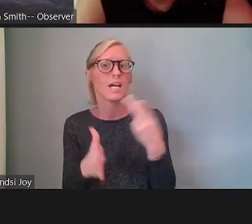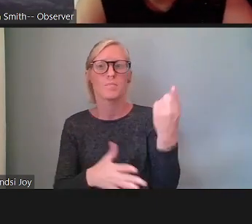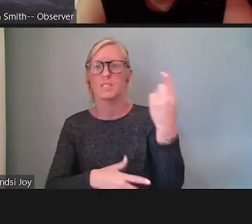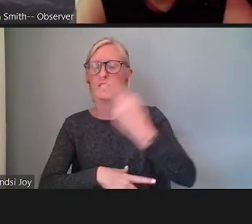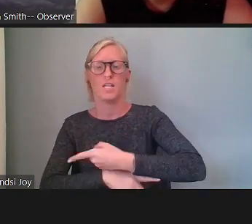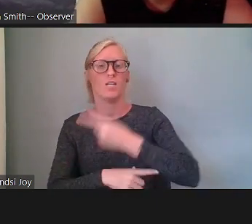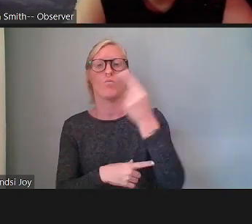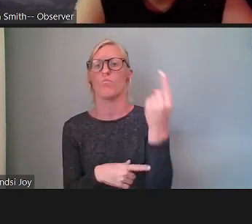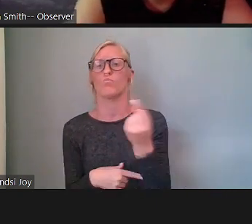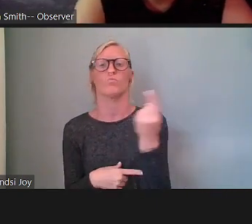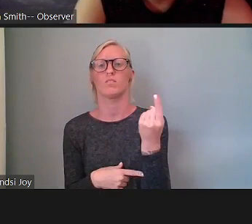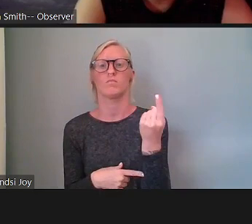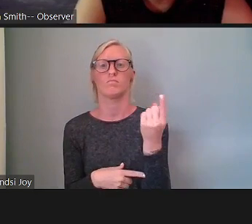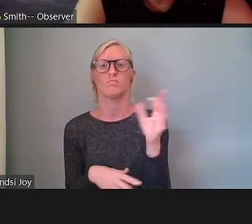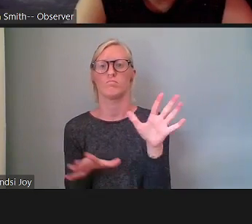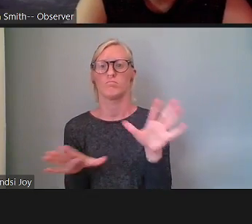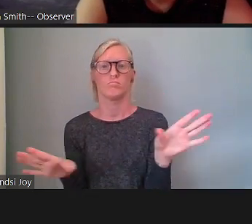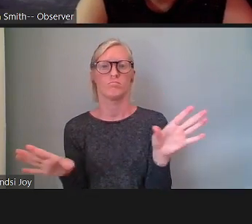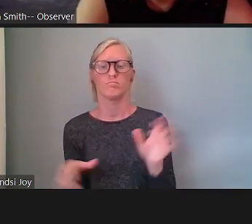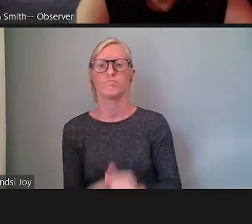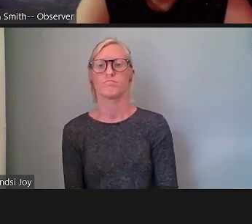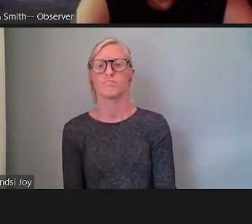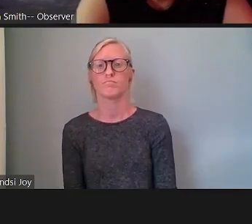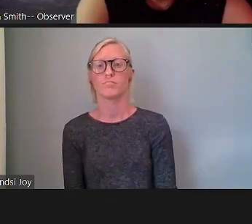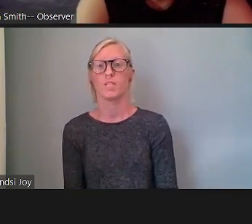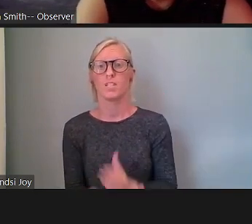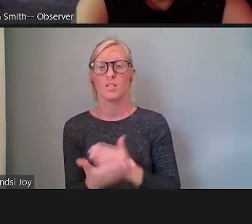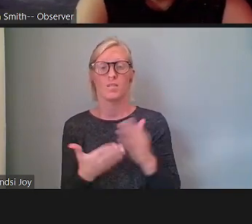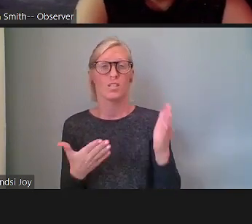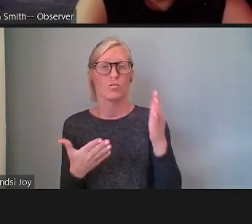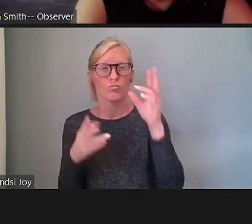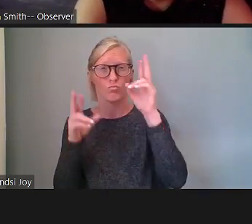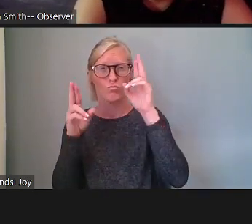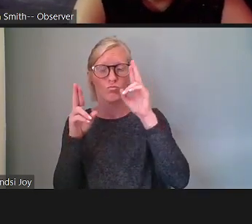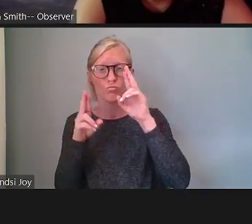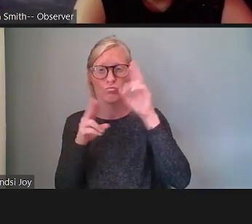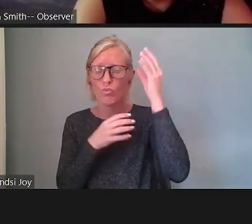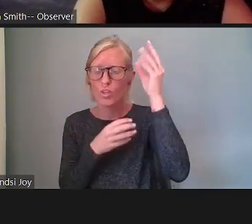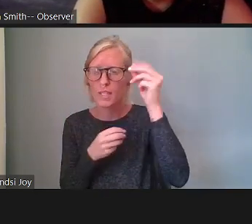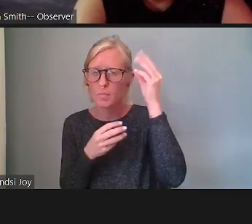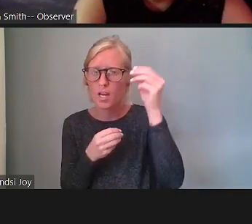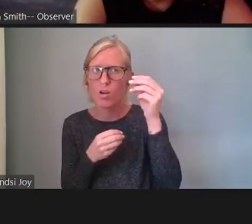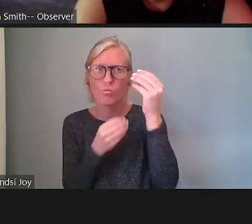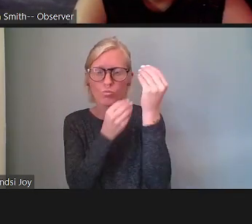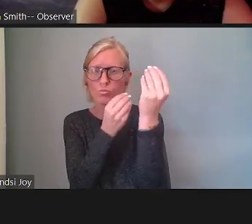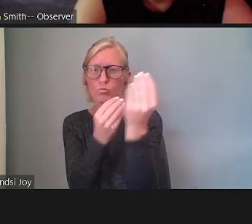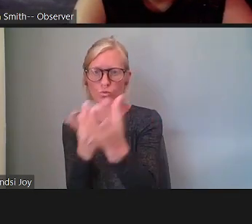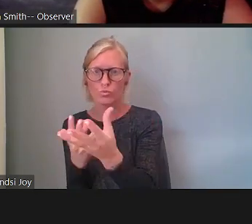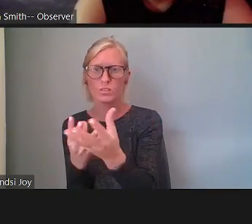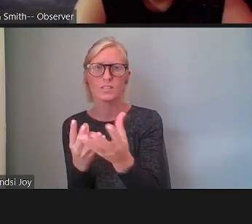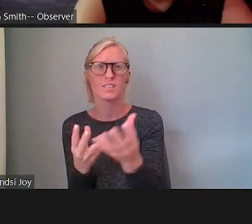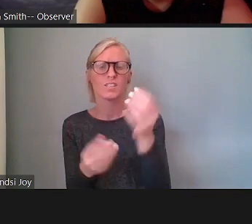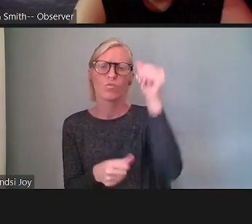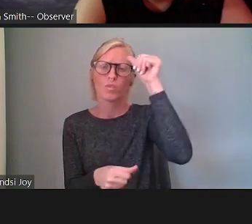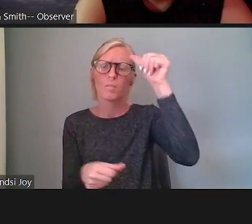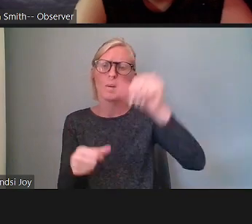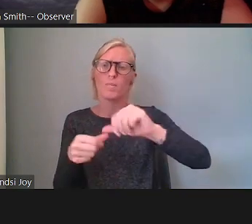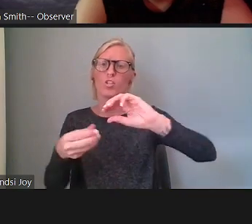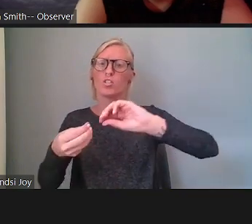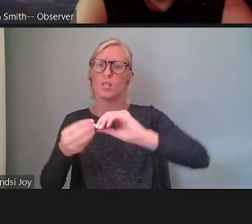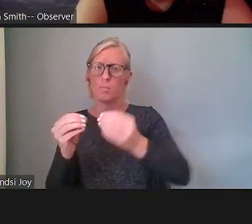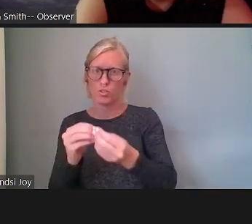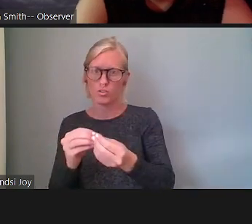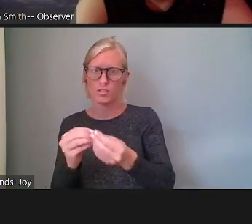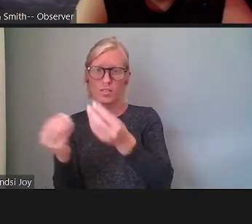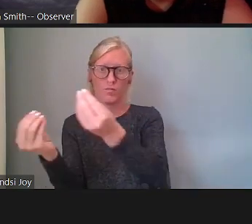only. Something just to reflect on with the news as well is just to remember that the numbers and the information that's